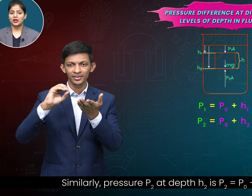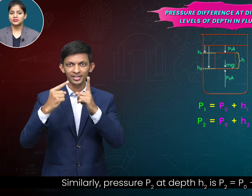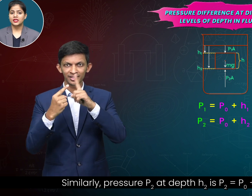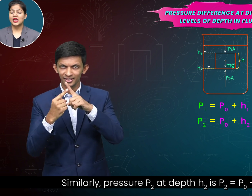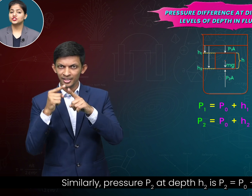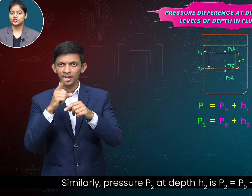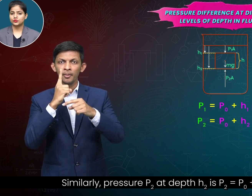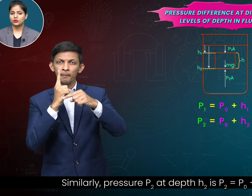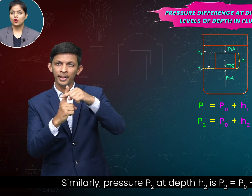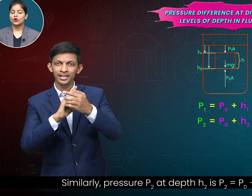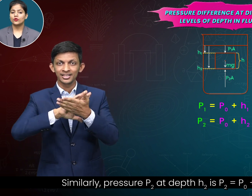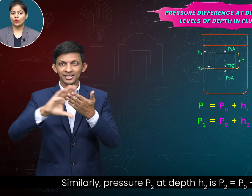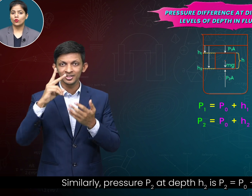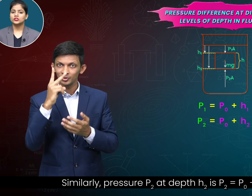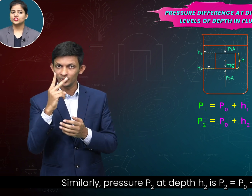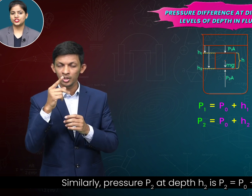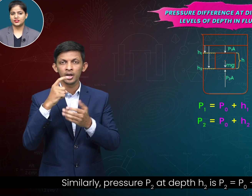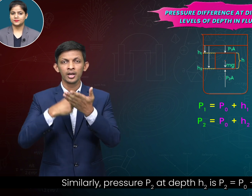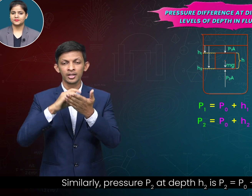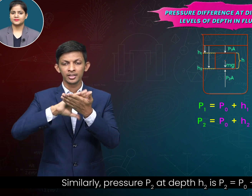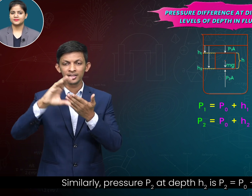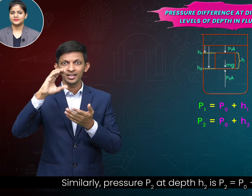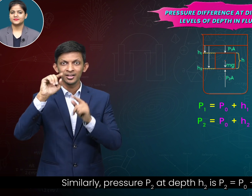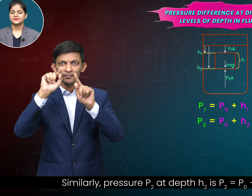plus h2 rho g.